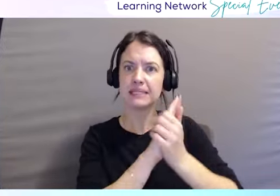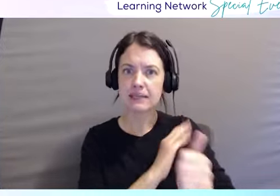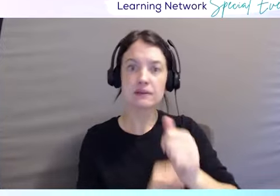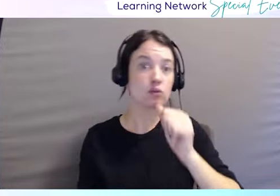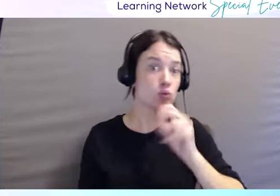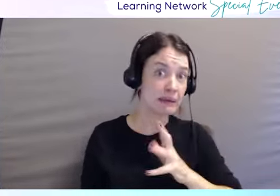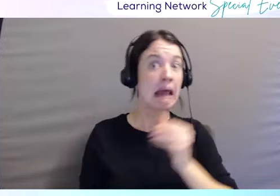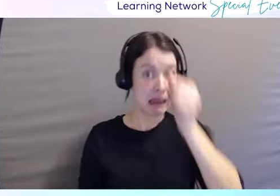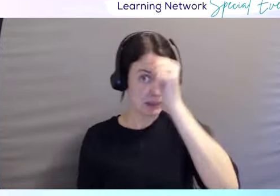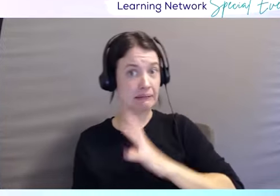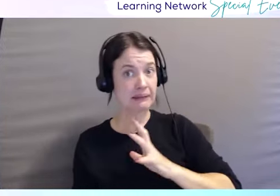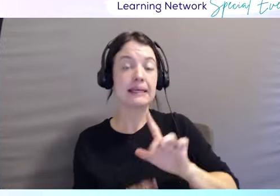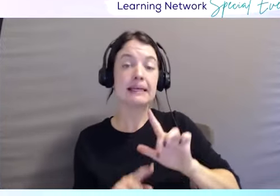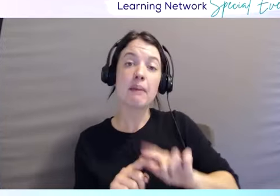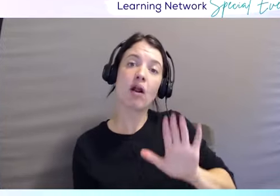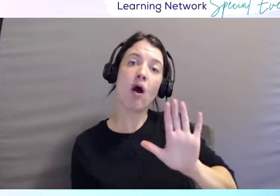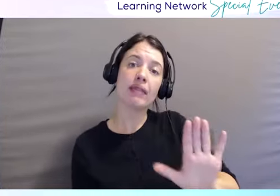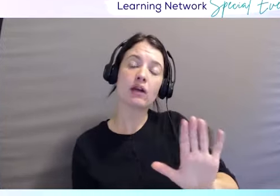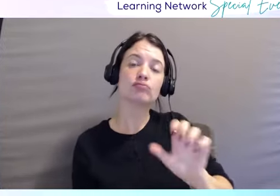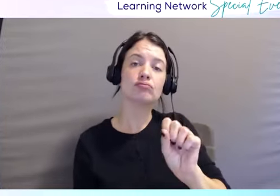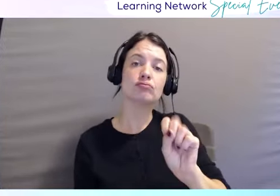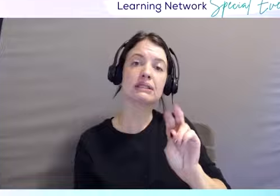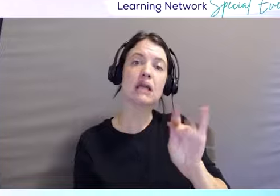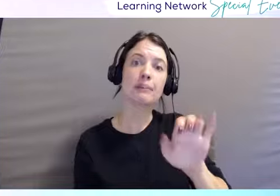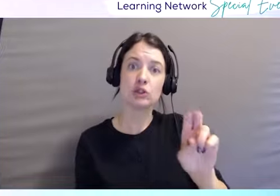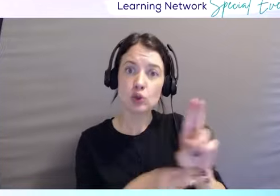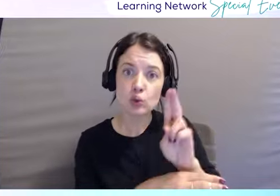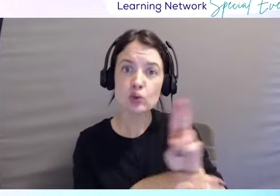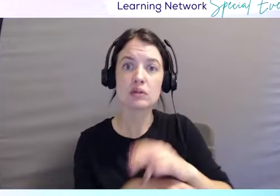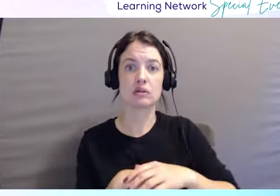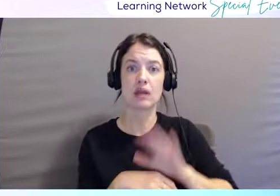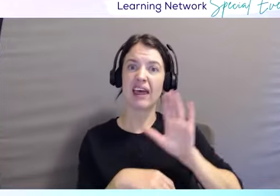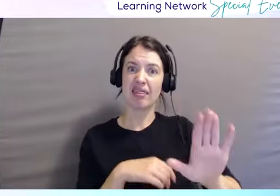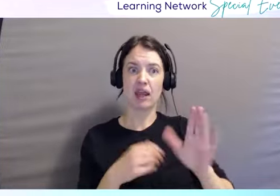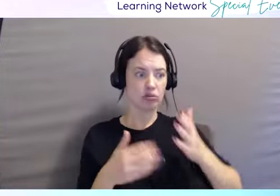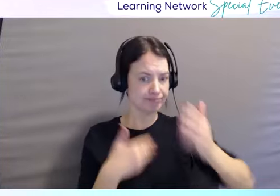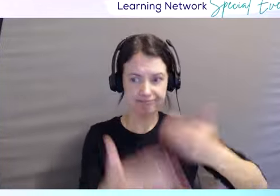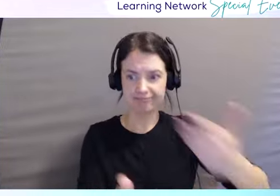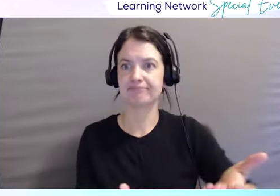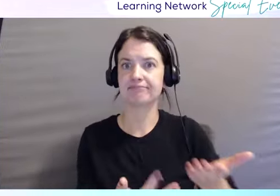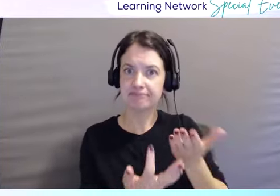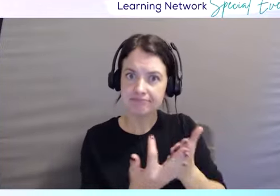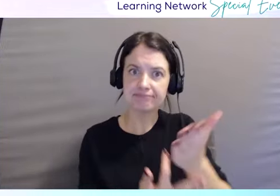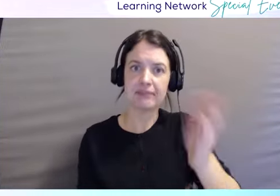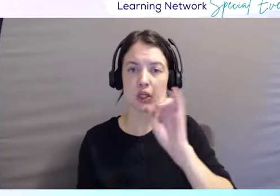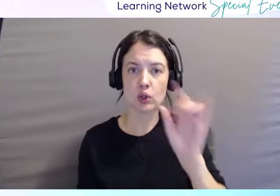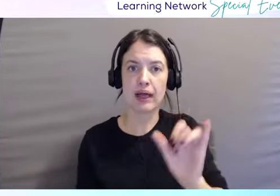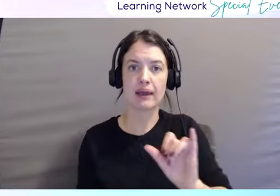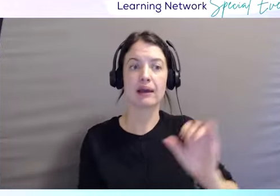of substance they're using and what their journey has looked like. So relapse prevention is a nice idea,